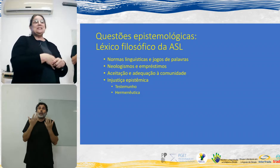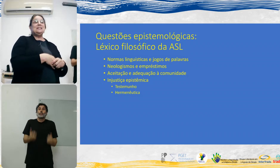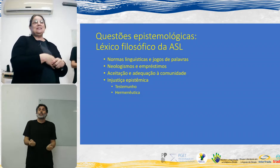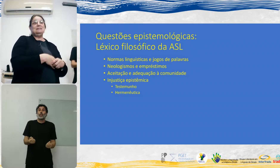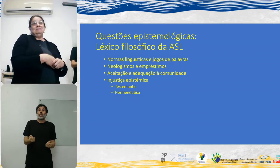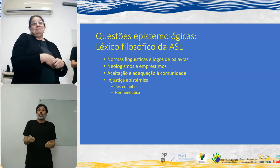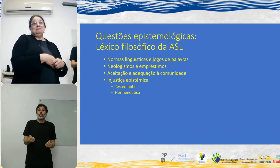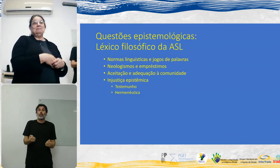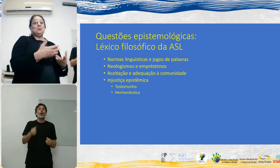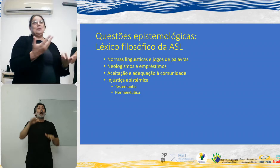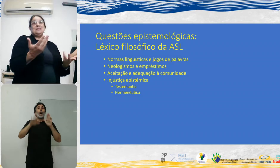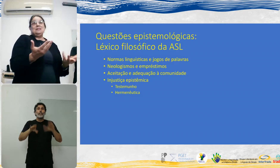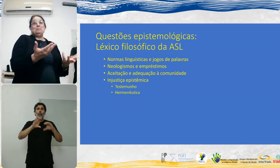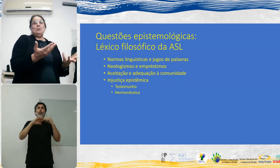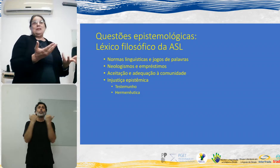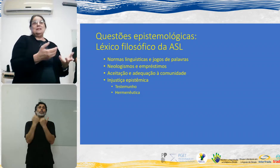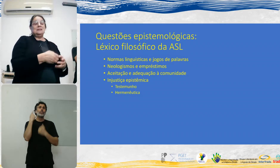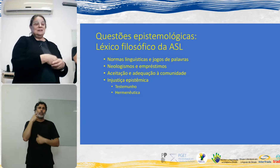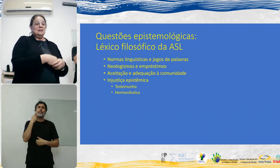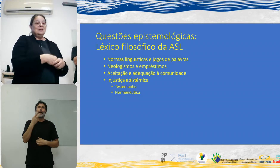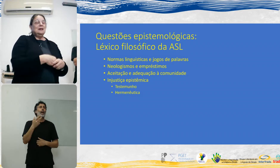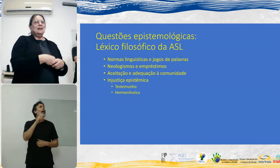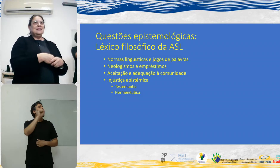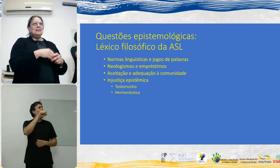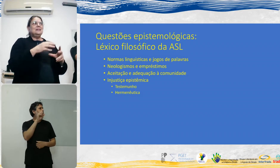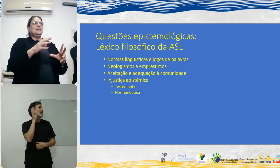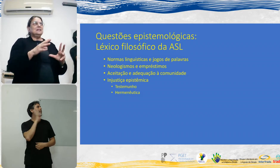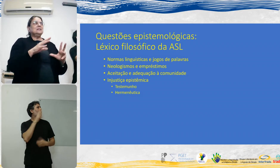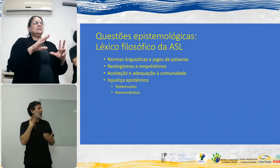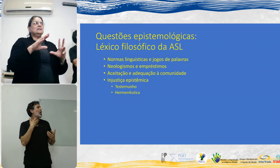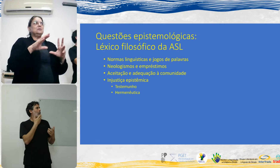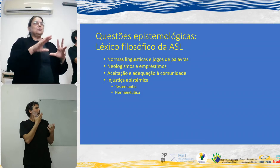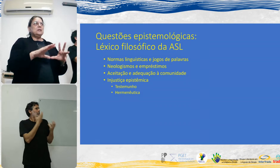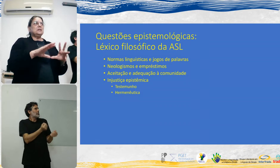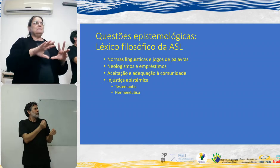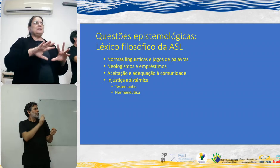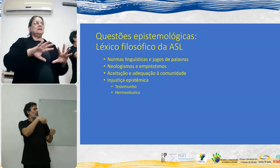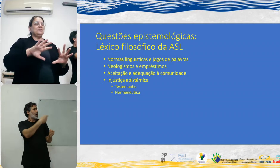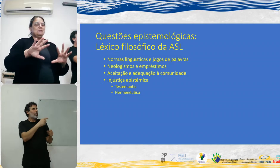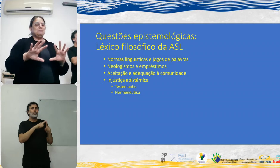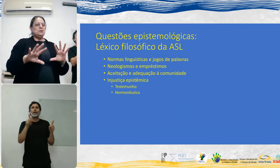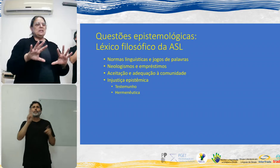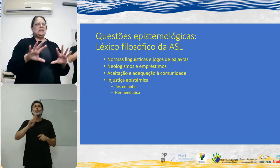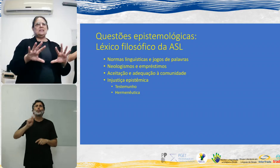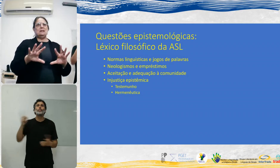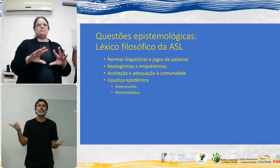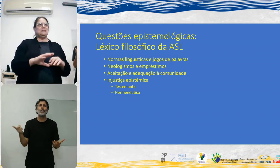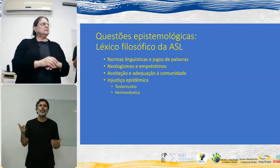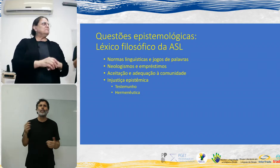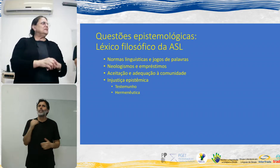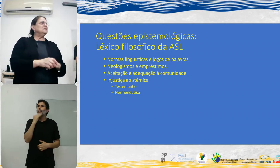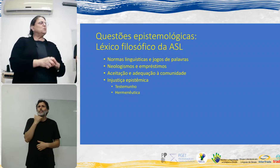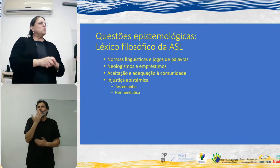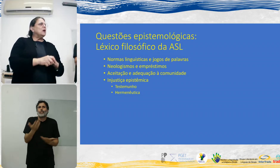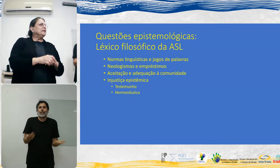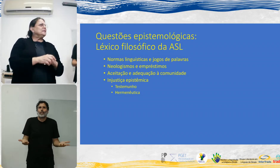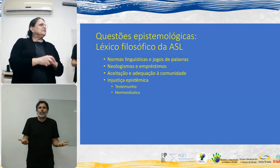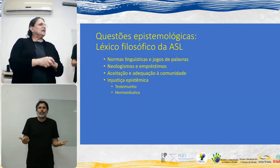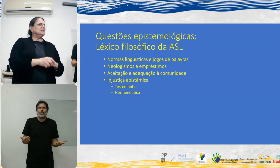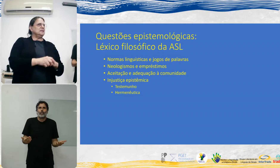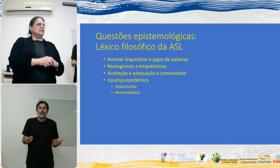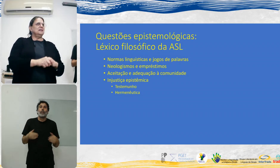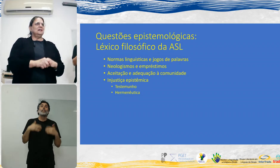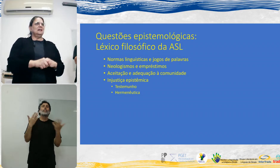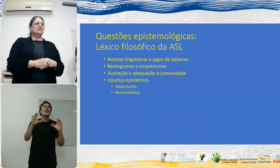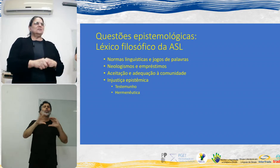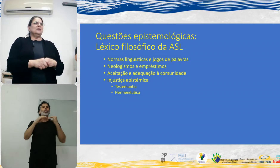use it, what's the point? And then it's tricky because community acceptance means what